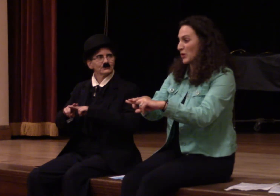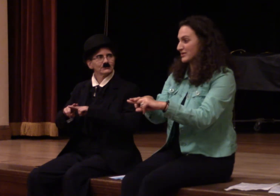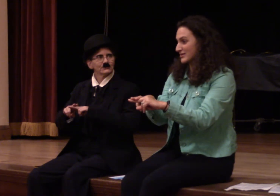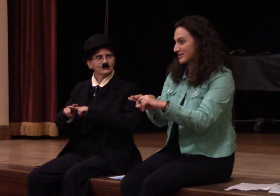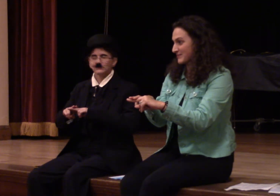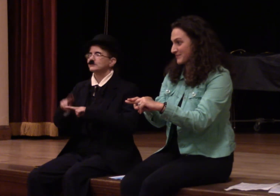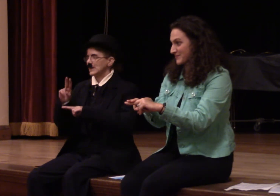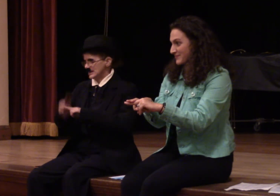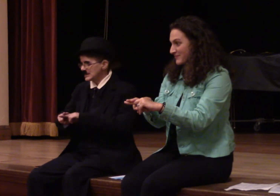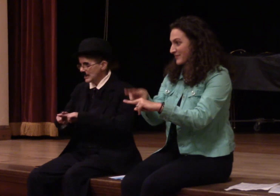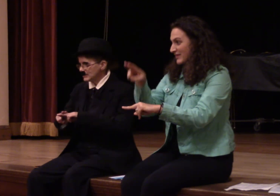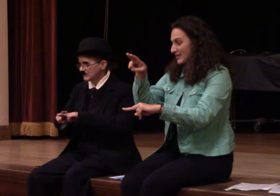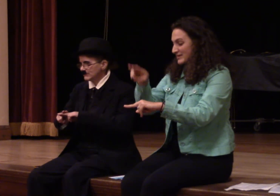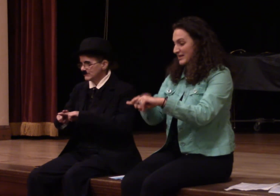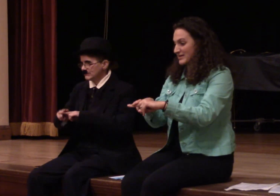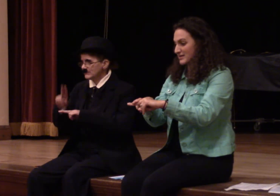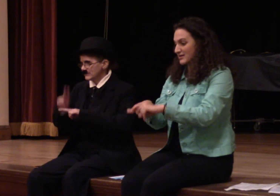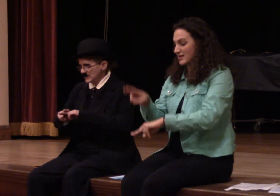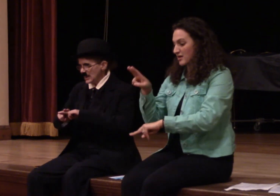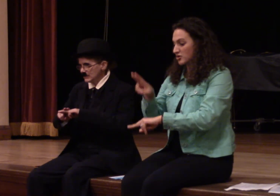once. Sit, chair.